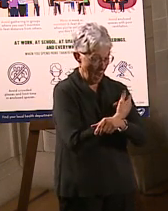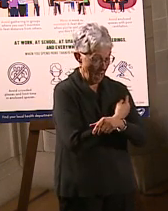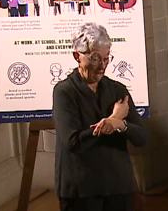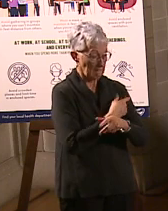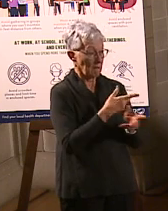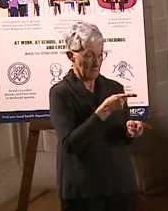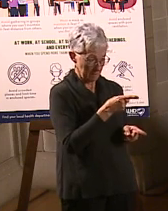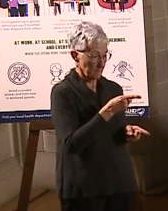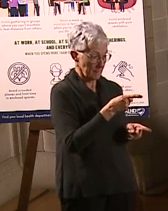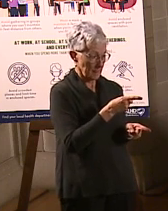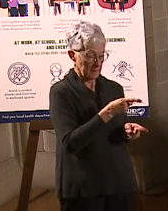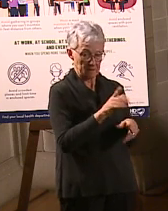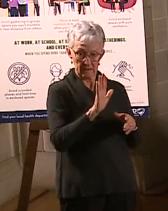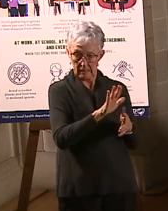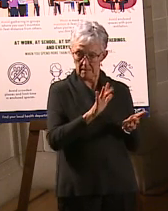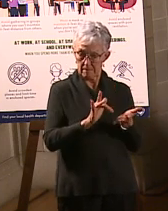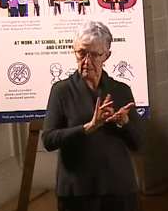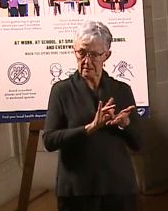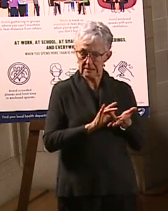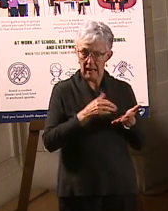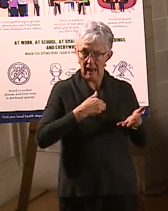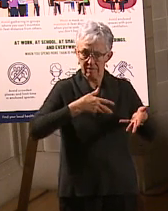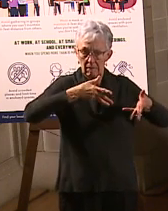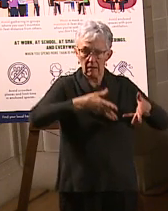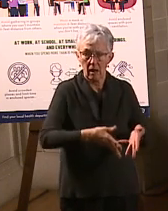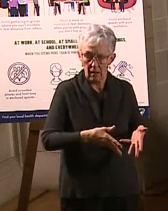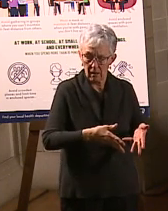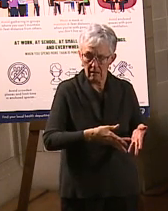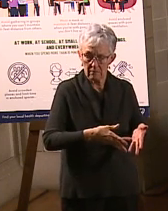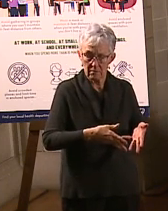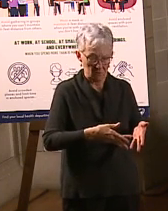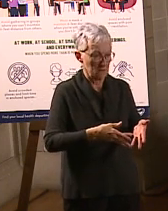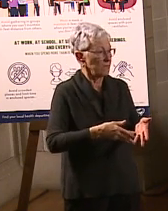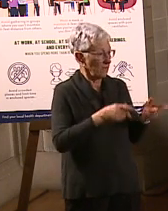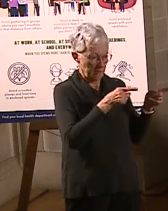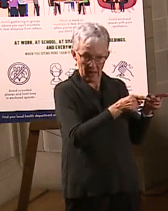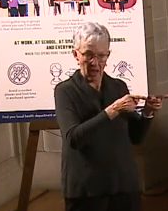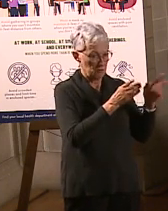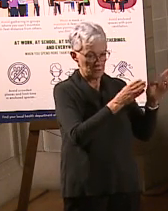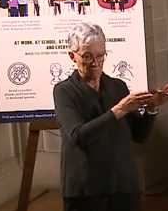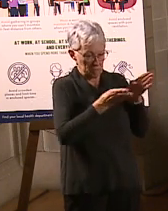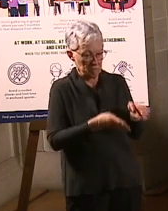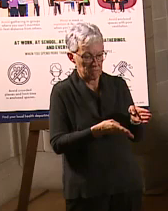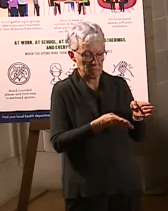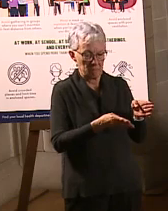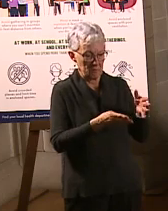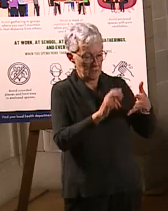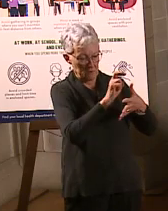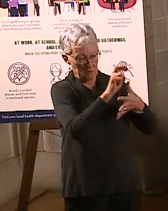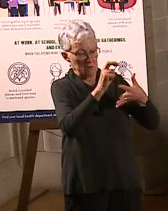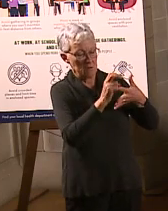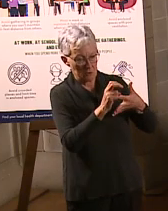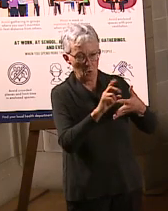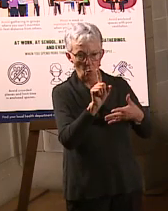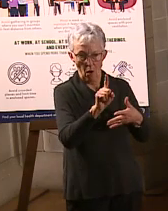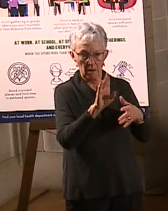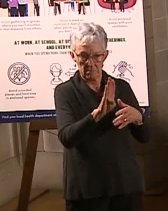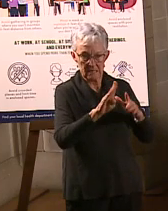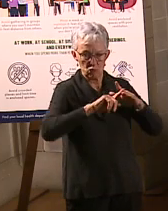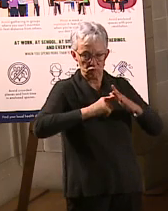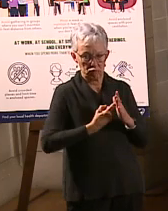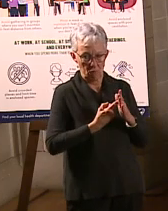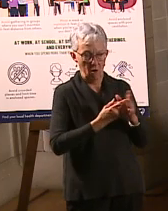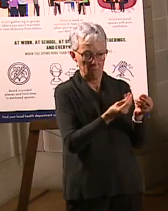isn't using up all their vaccine on a certain group, they'll just move on to the next group. So, for example, if you've got